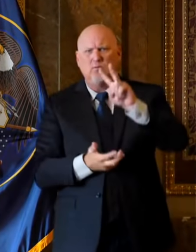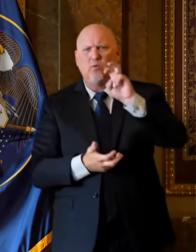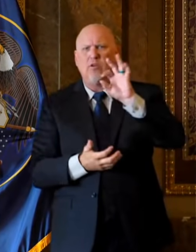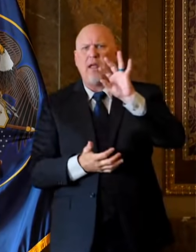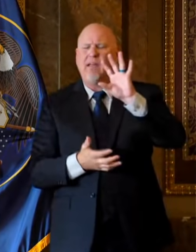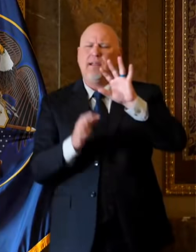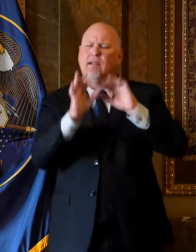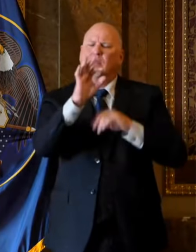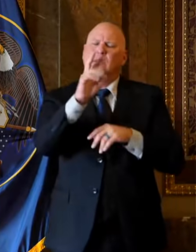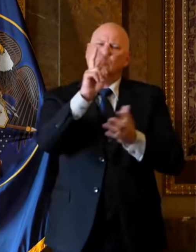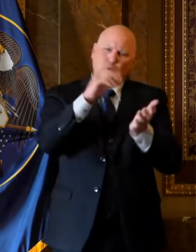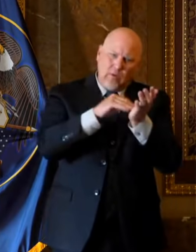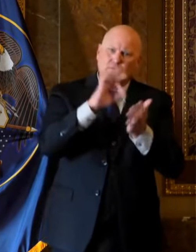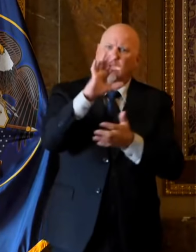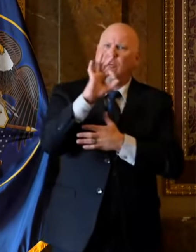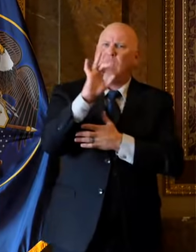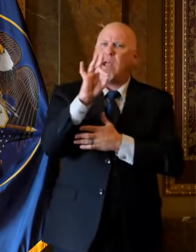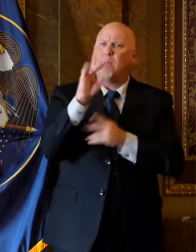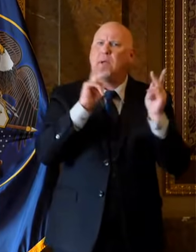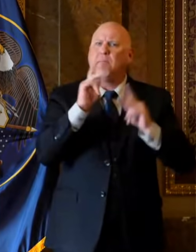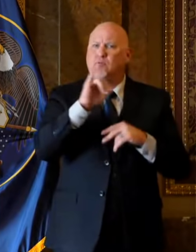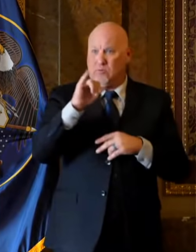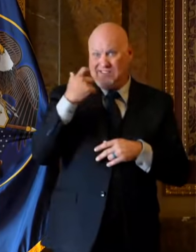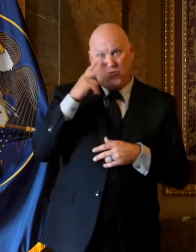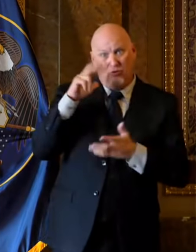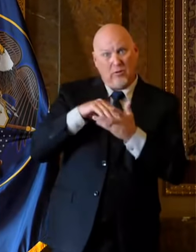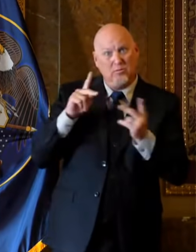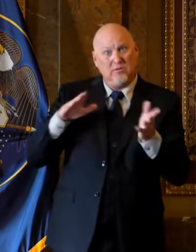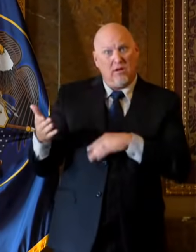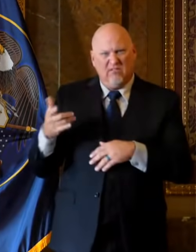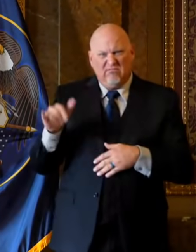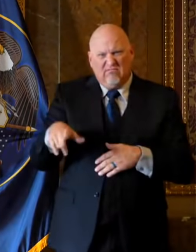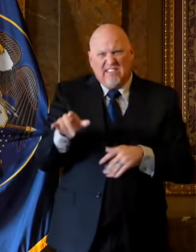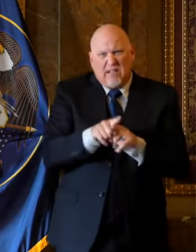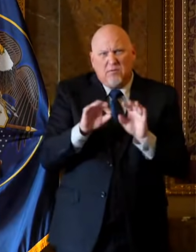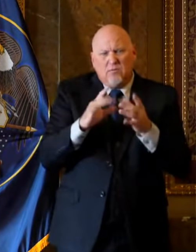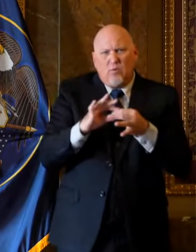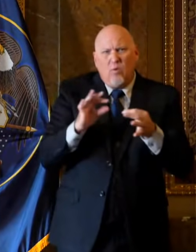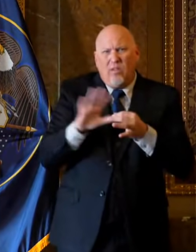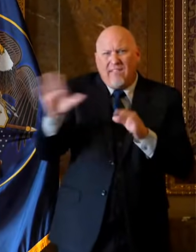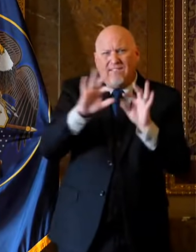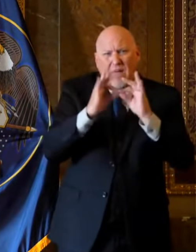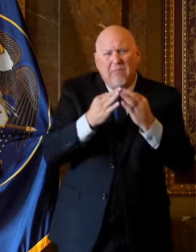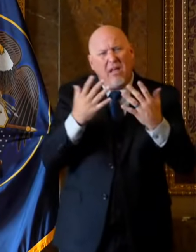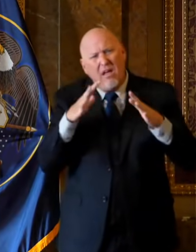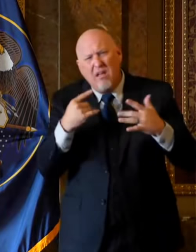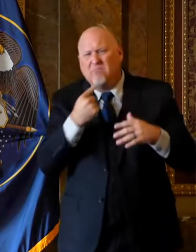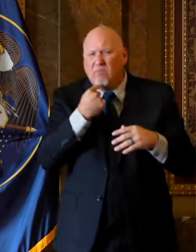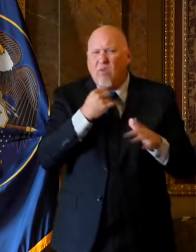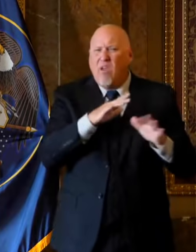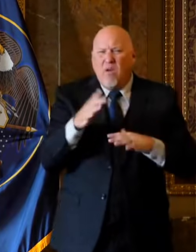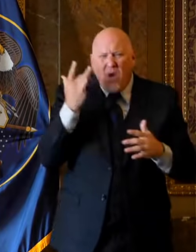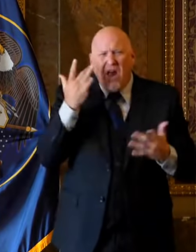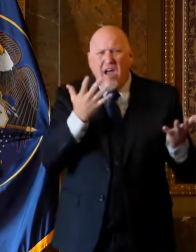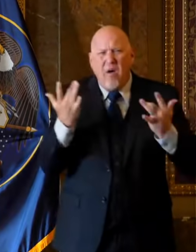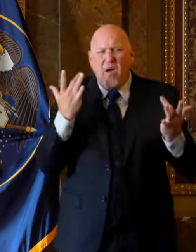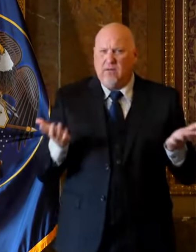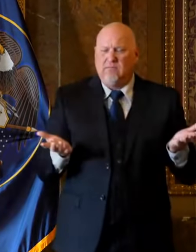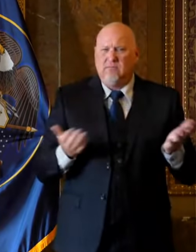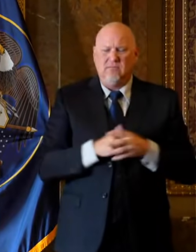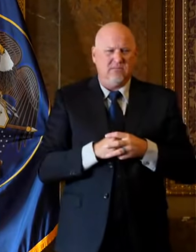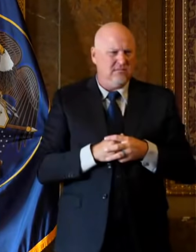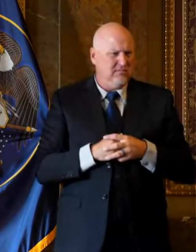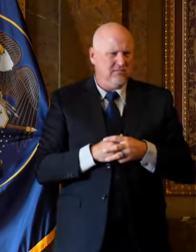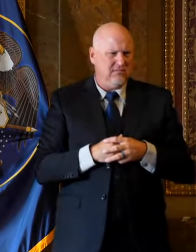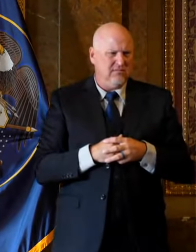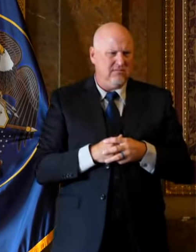That doesn't even account for the folks who are long haulers, who have multiple complications and comorbidities from living